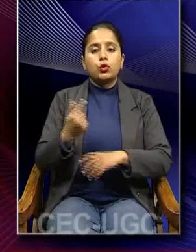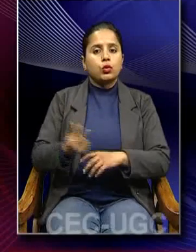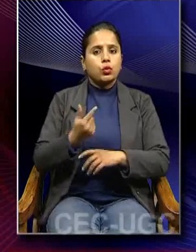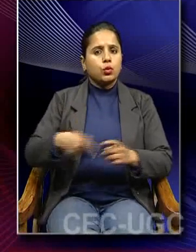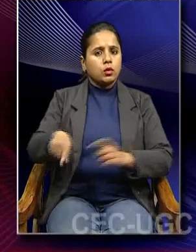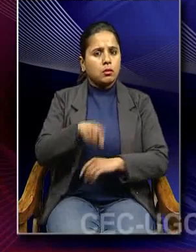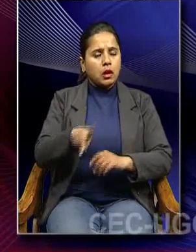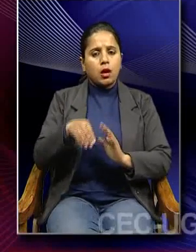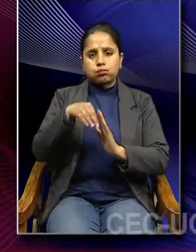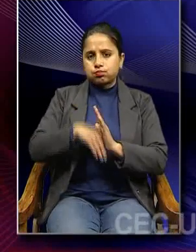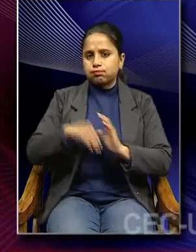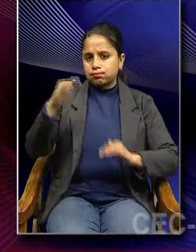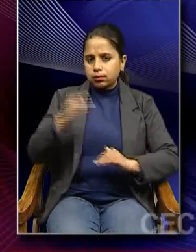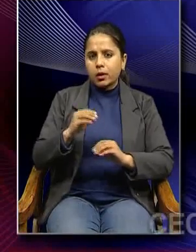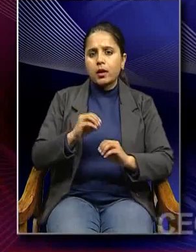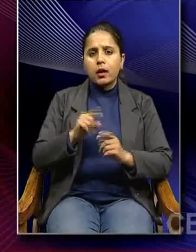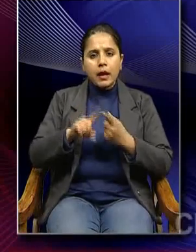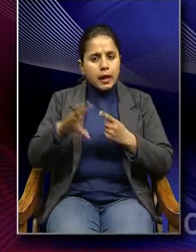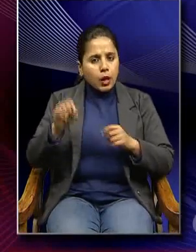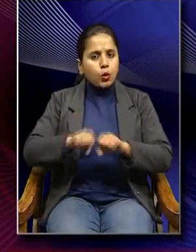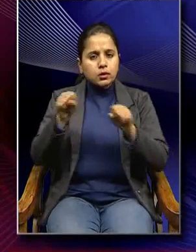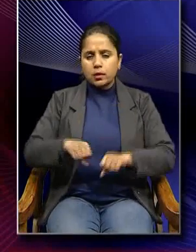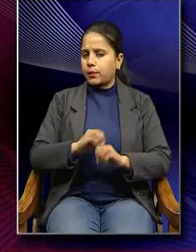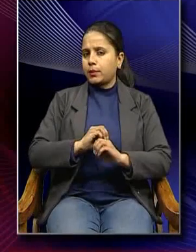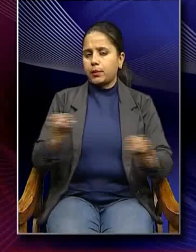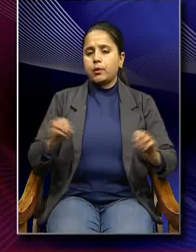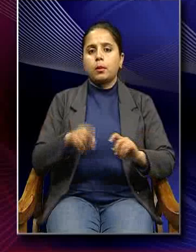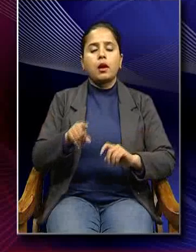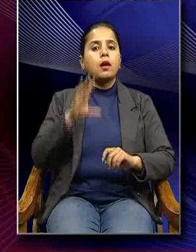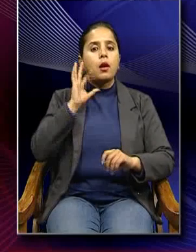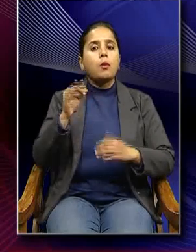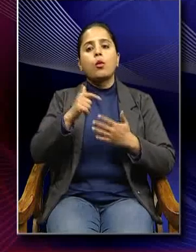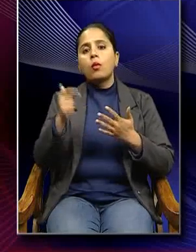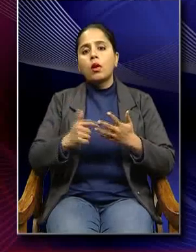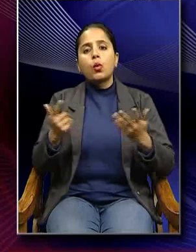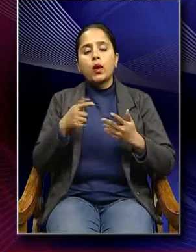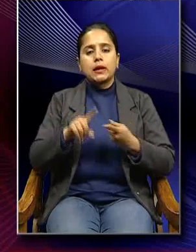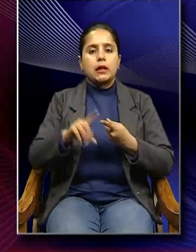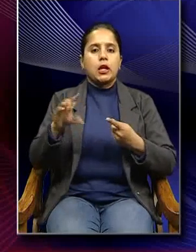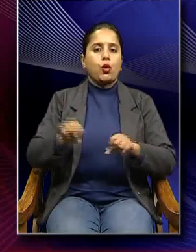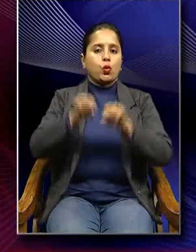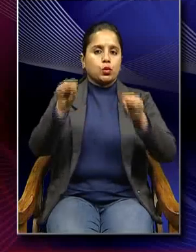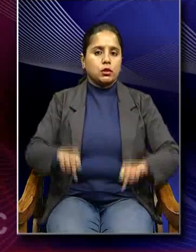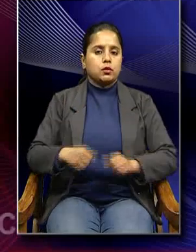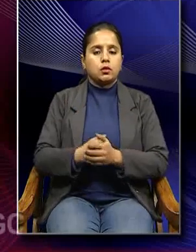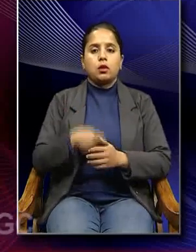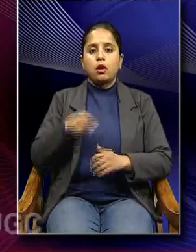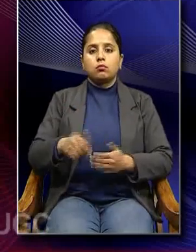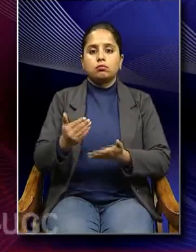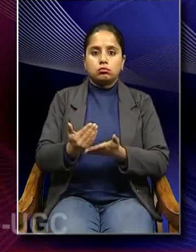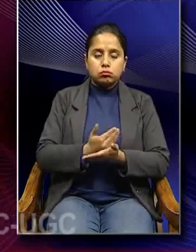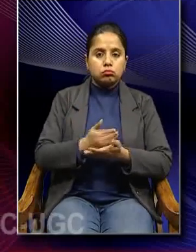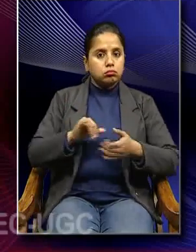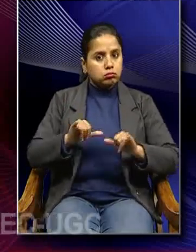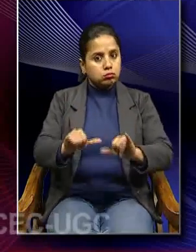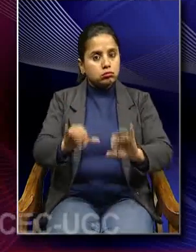not degrade the ecosystem. So the critical point is ecosystem. Maintenance, preserving of the